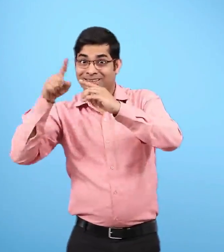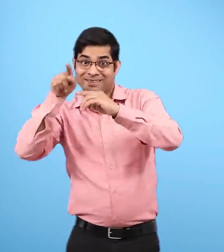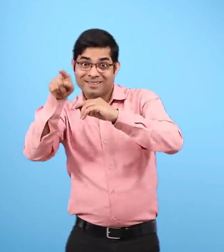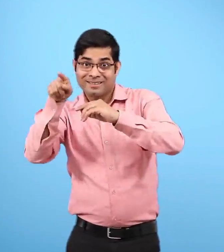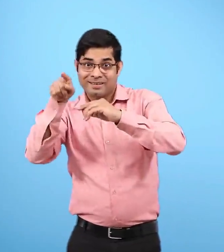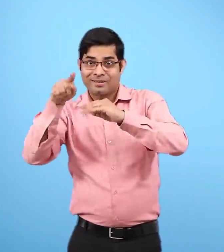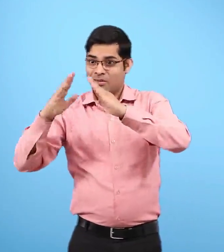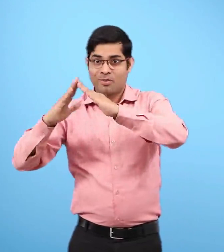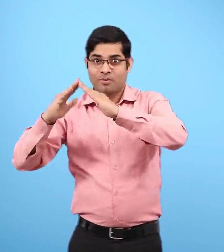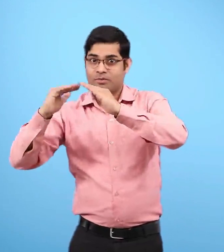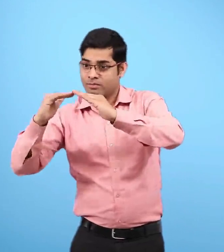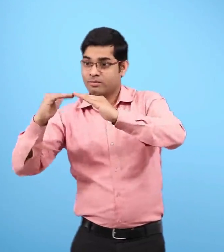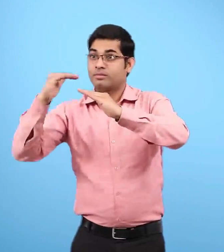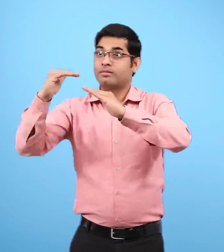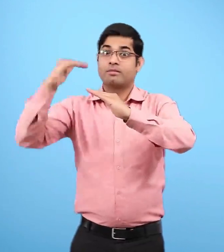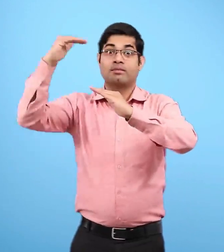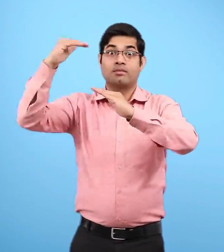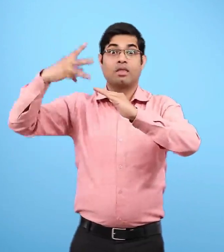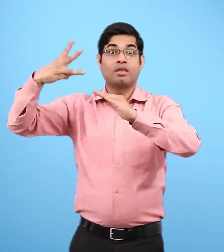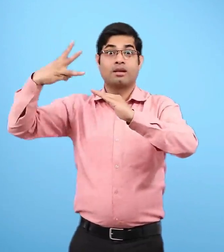House 1 has 3 floors.